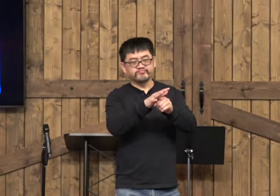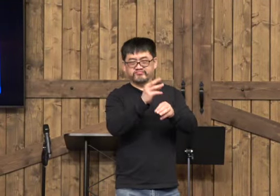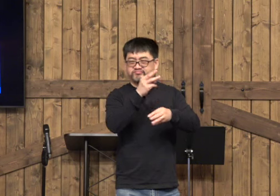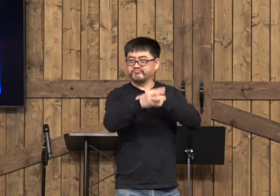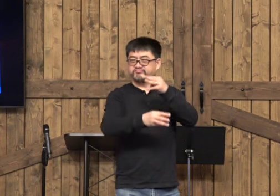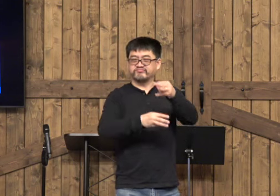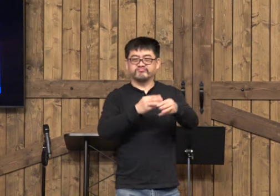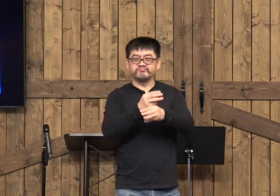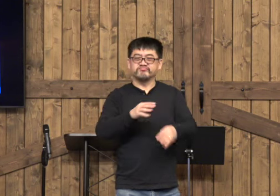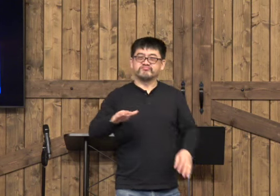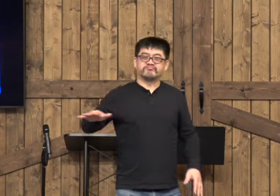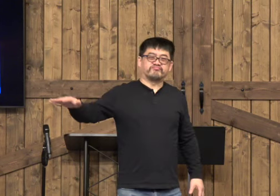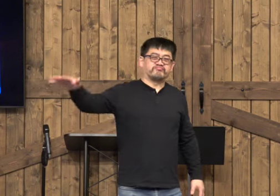had all the way to prove in that.